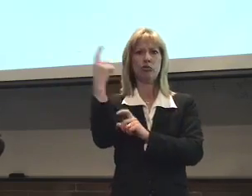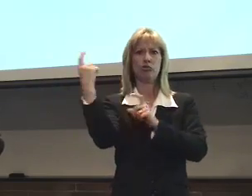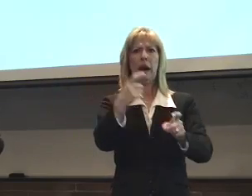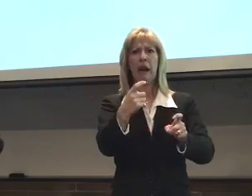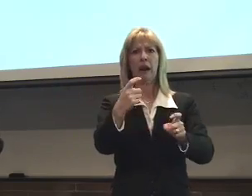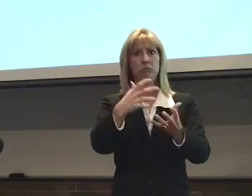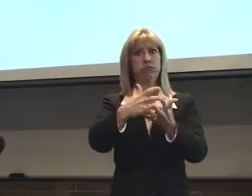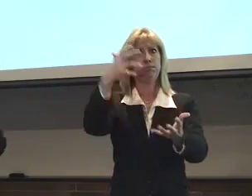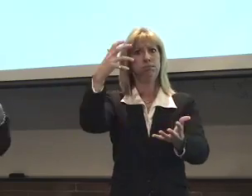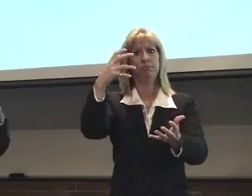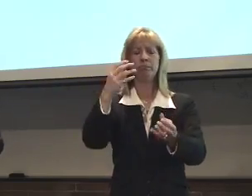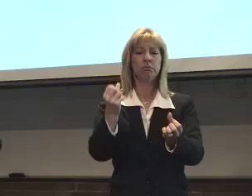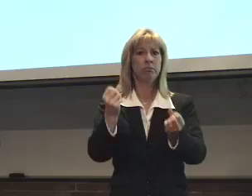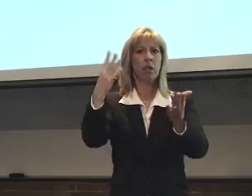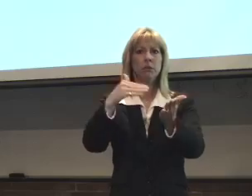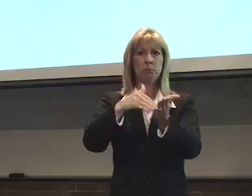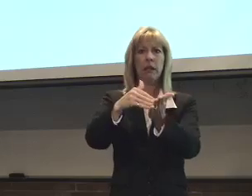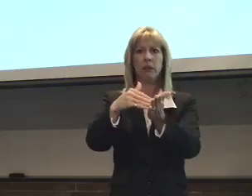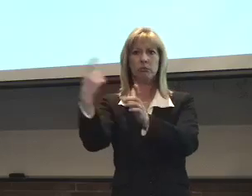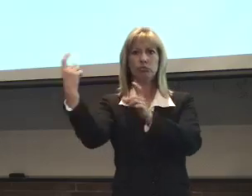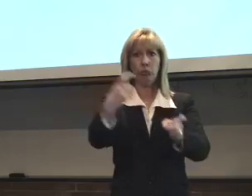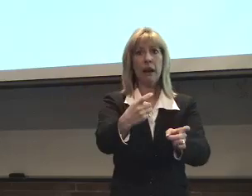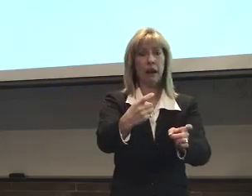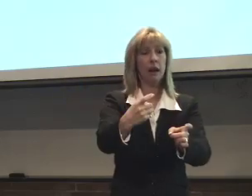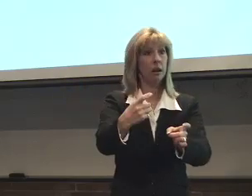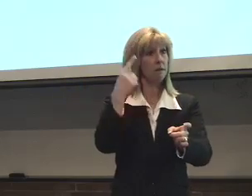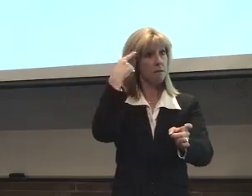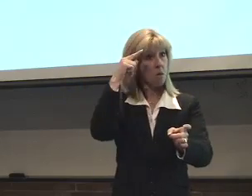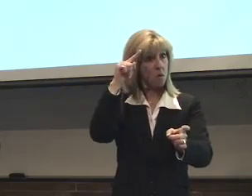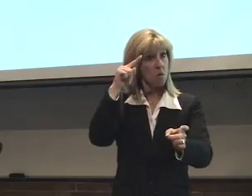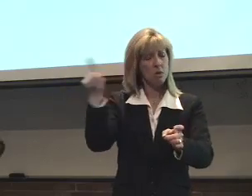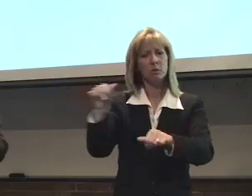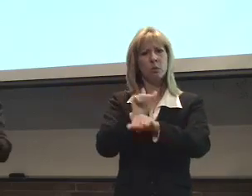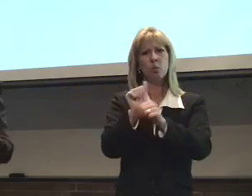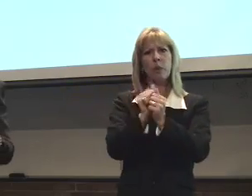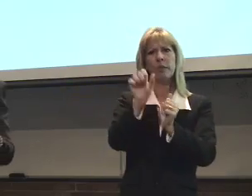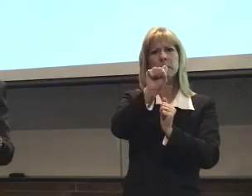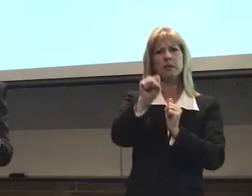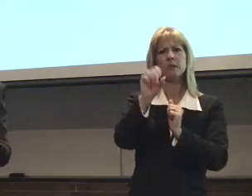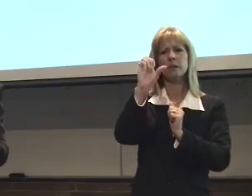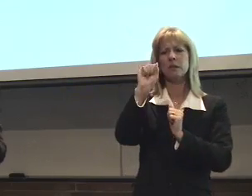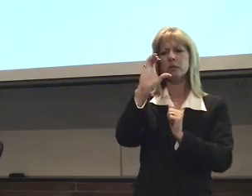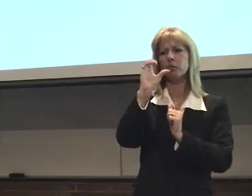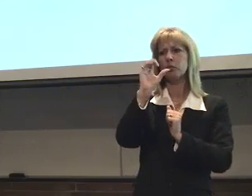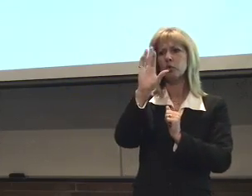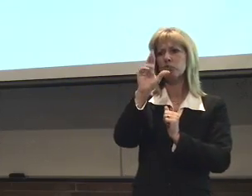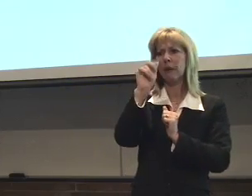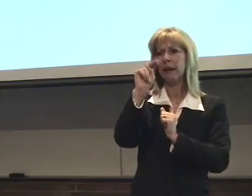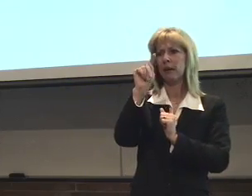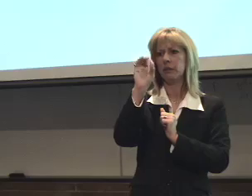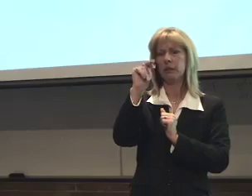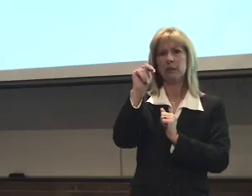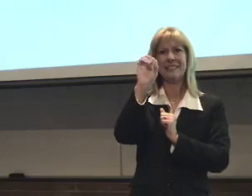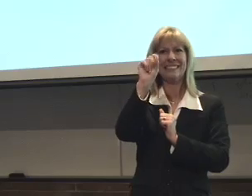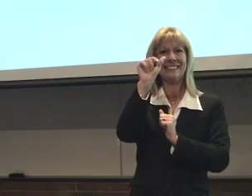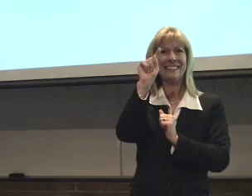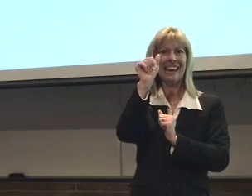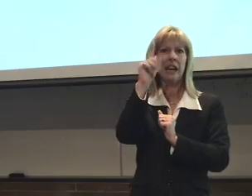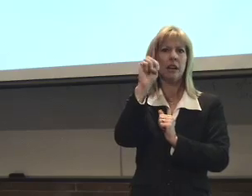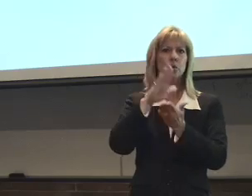multi-million-dollar grant, to work with a Scranton State School for the Deaf. It's a very old school in Pennsylvania. Pennsylvania is a huge state in the